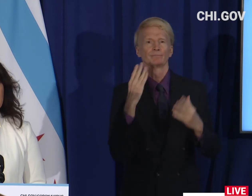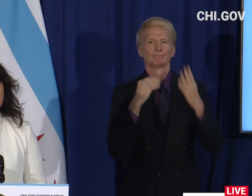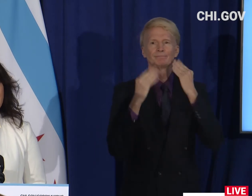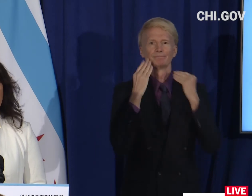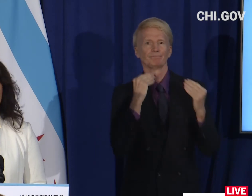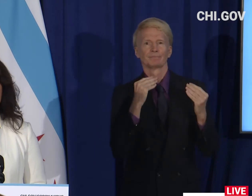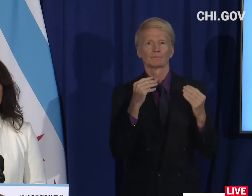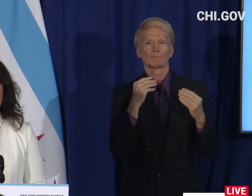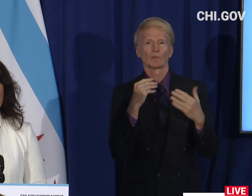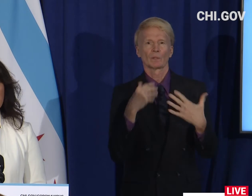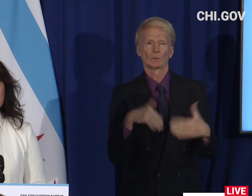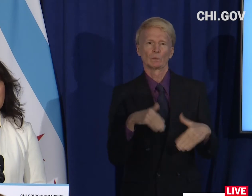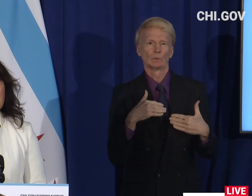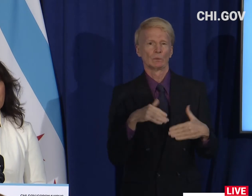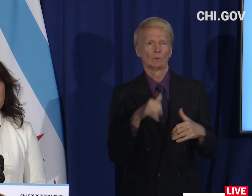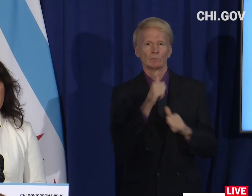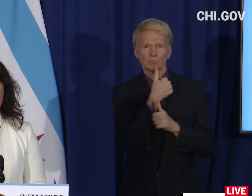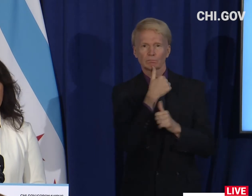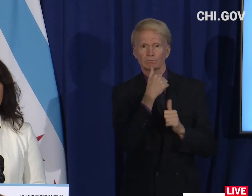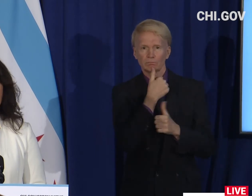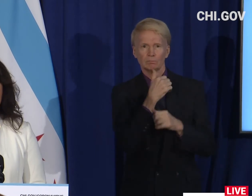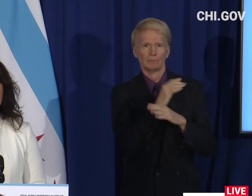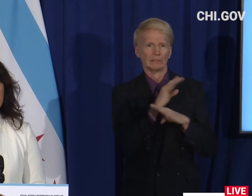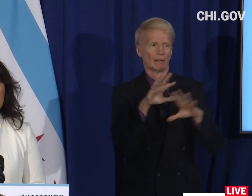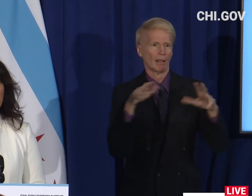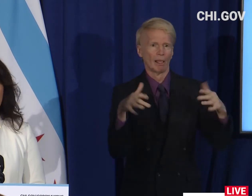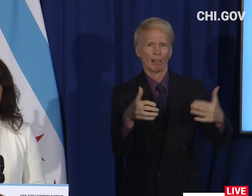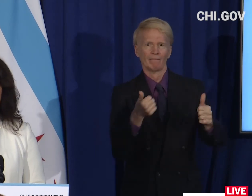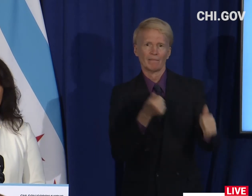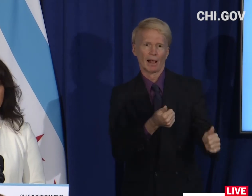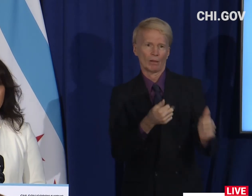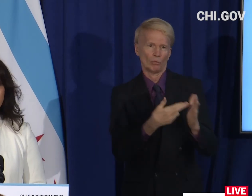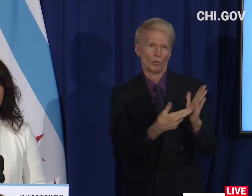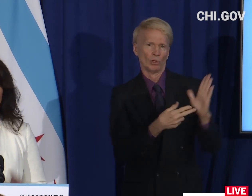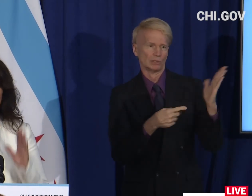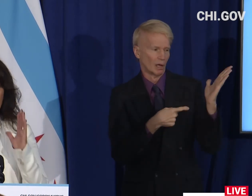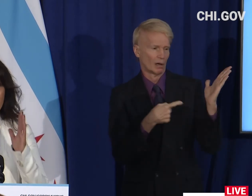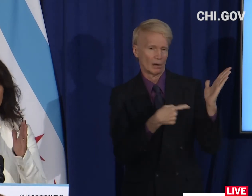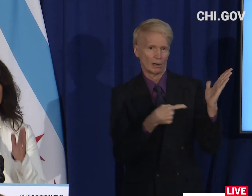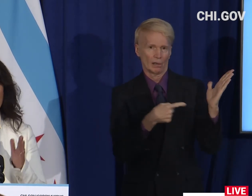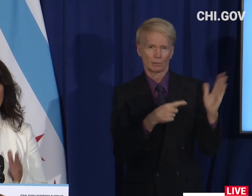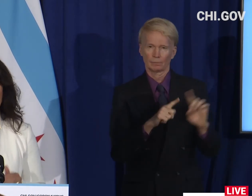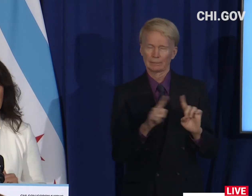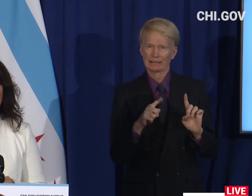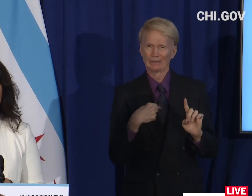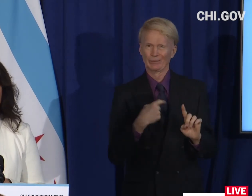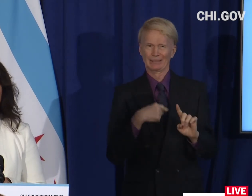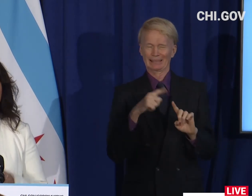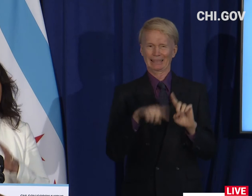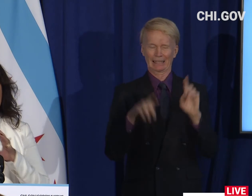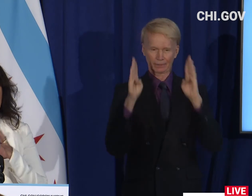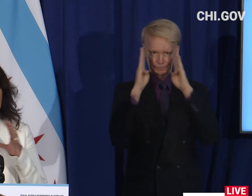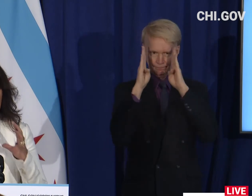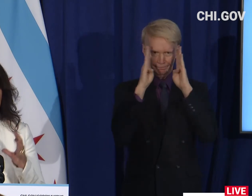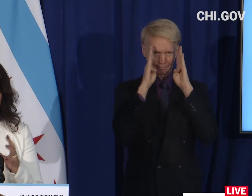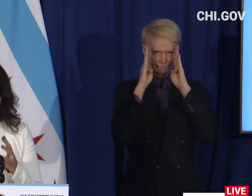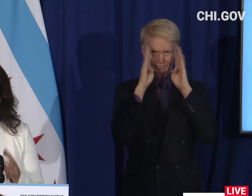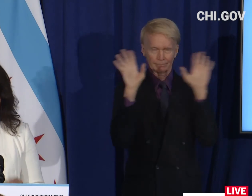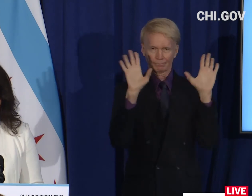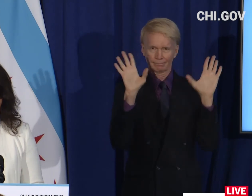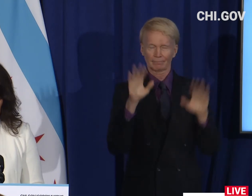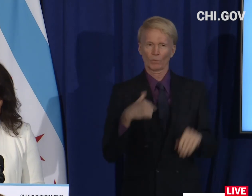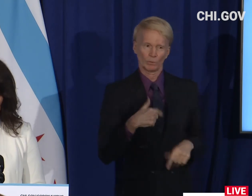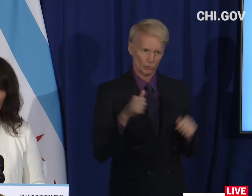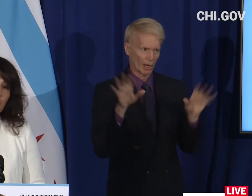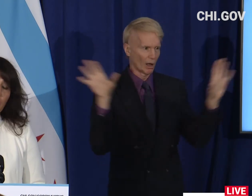have stayed the course with us, following guidelines and regulations. But this is not, we're not tunnel vision here in Chicago. This is a